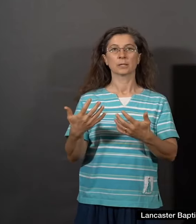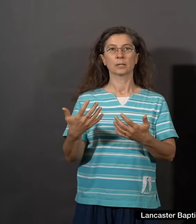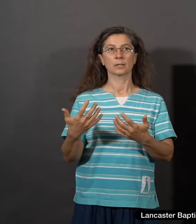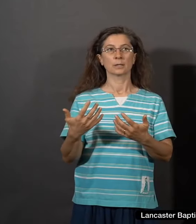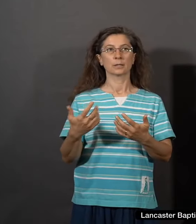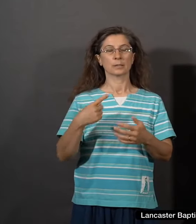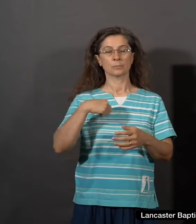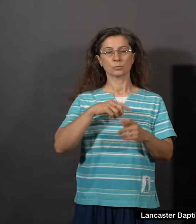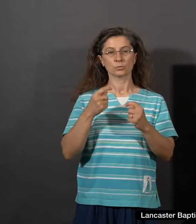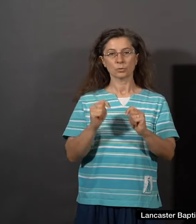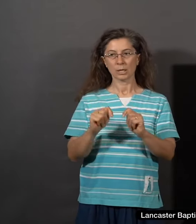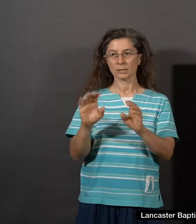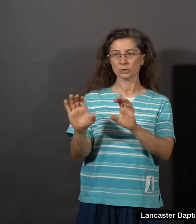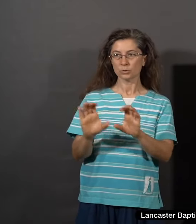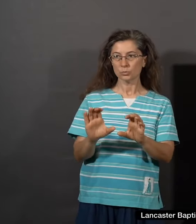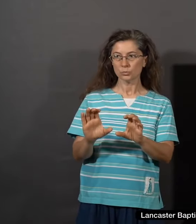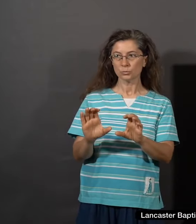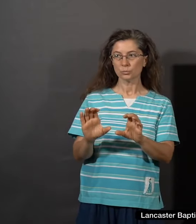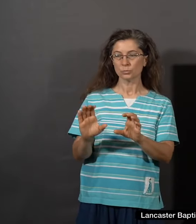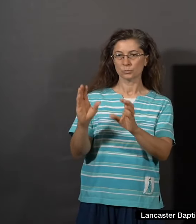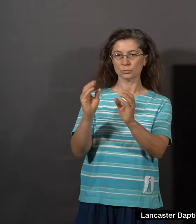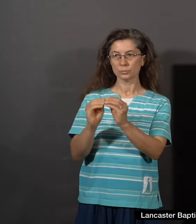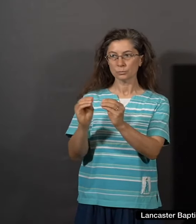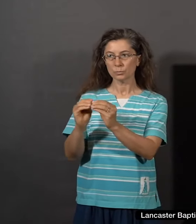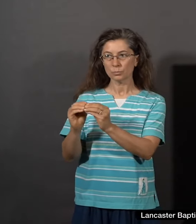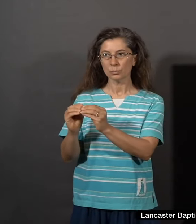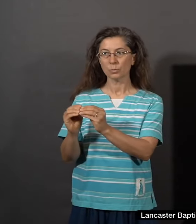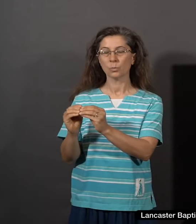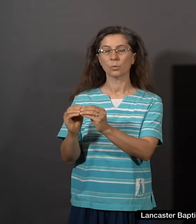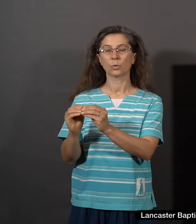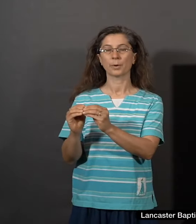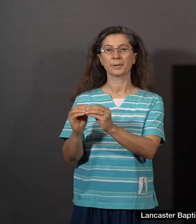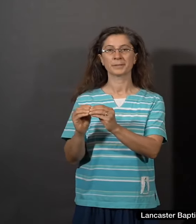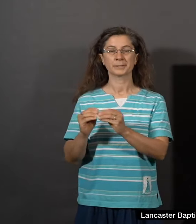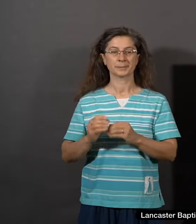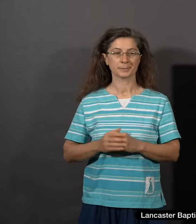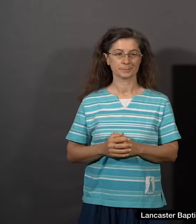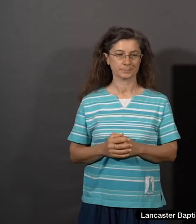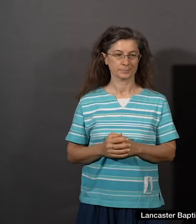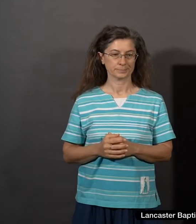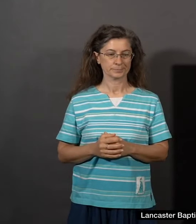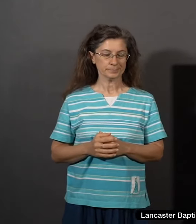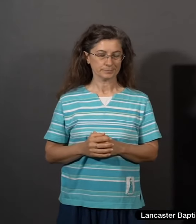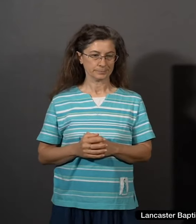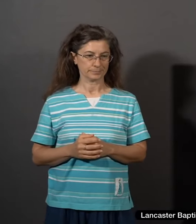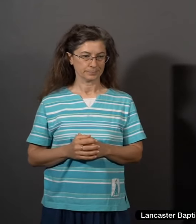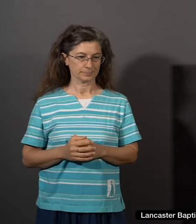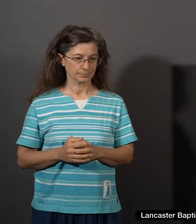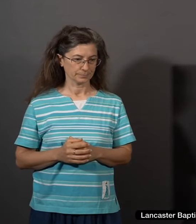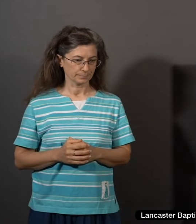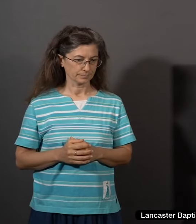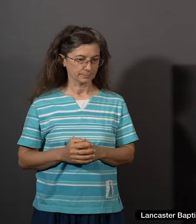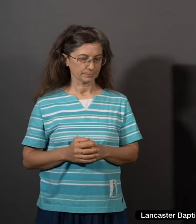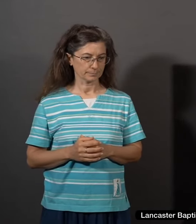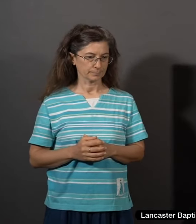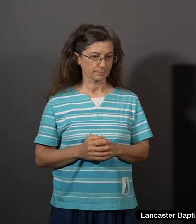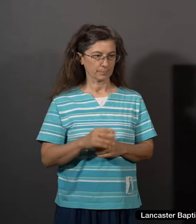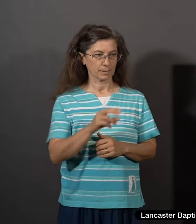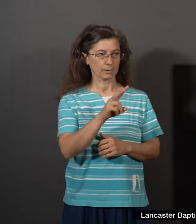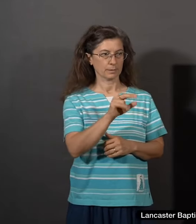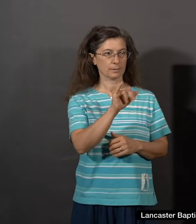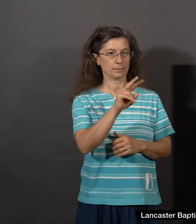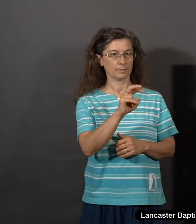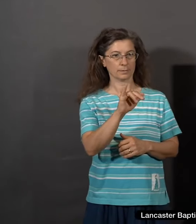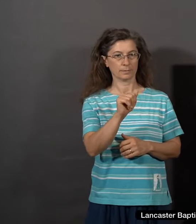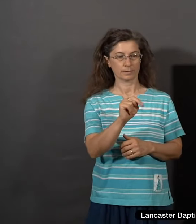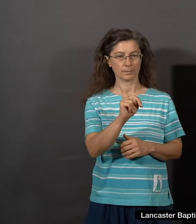needs and we're trying to do more of a comprehensive view of what's going to be needed be needed long term for the uh live stream vivian cone is